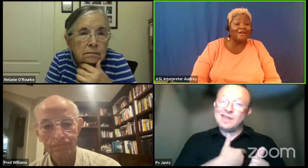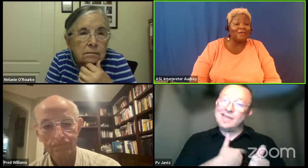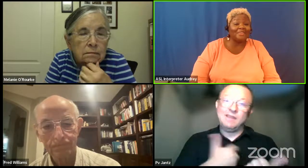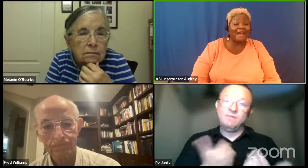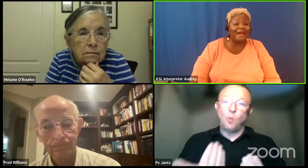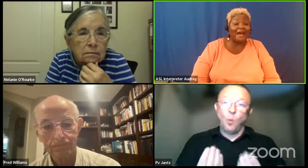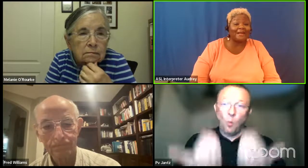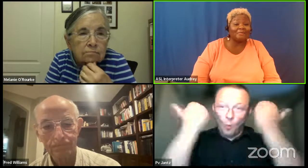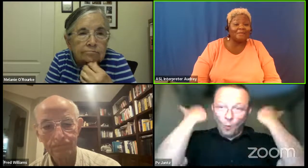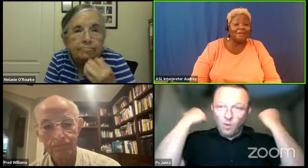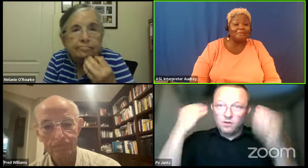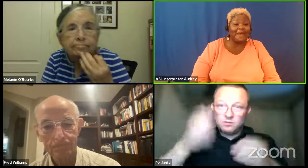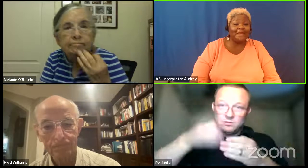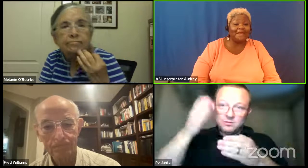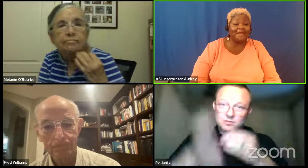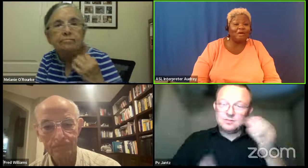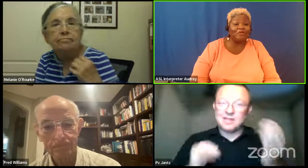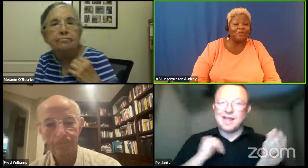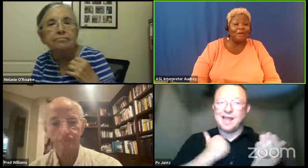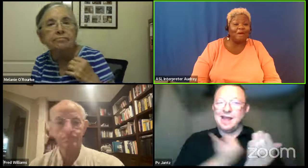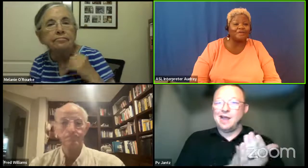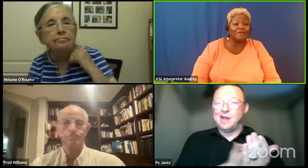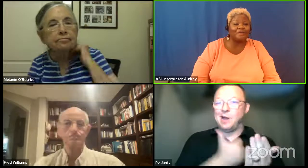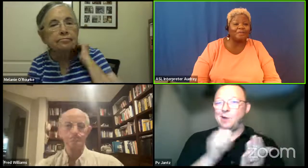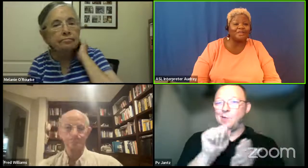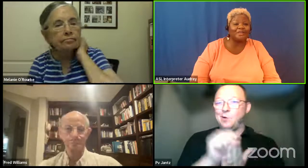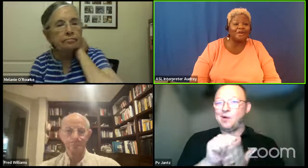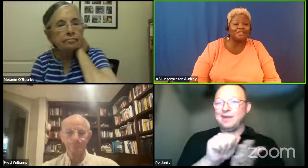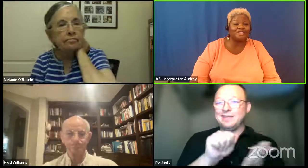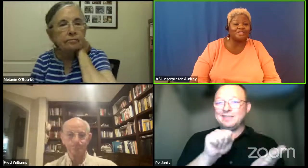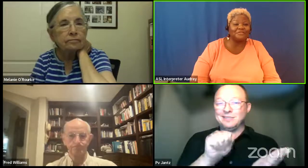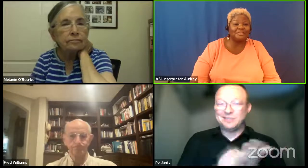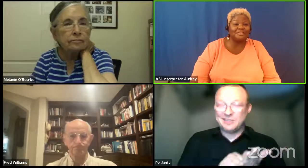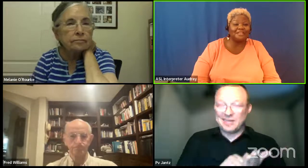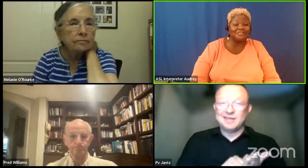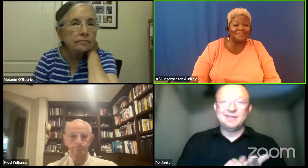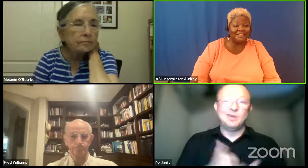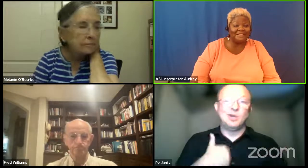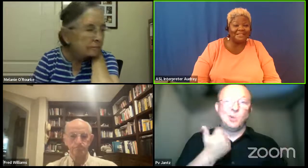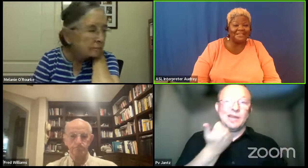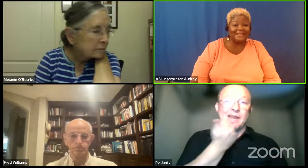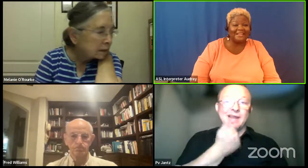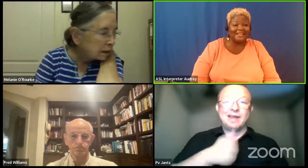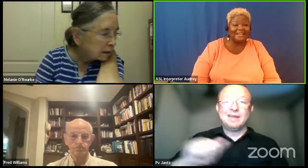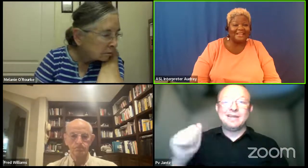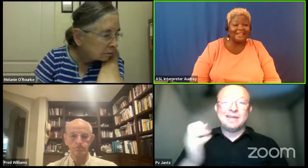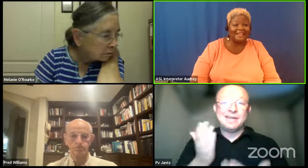Okay, with that item being met and overwhelmed, we've completed our agenda for this evening.